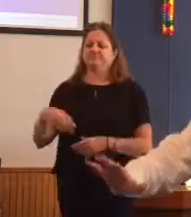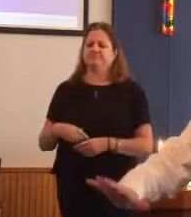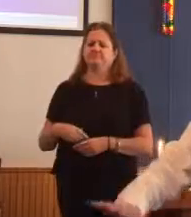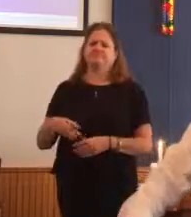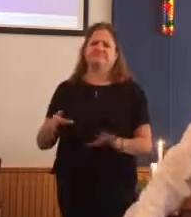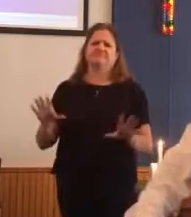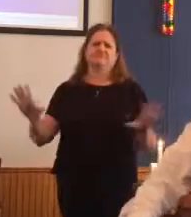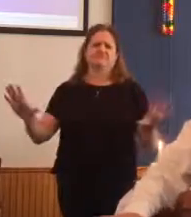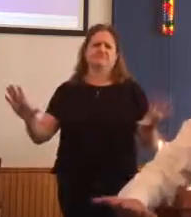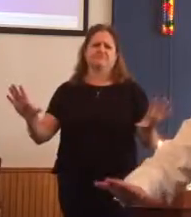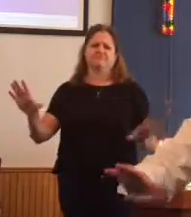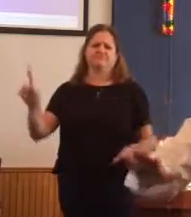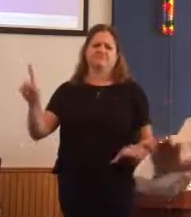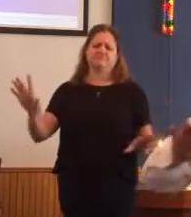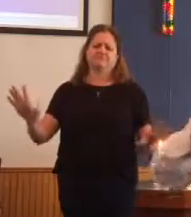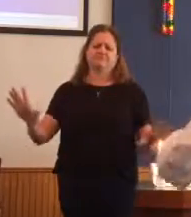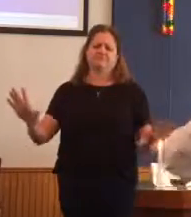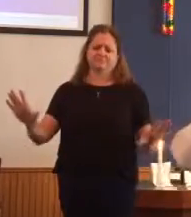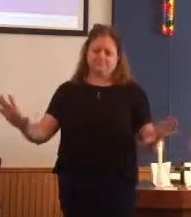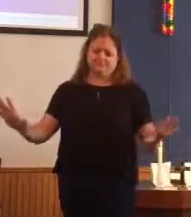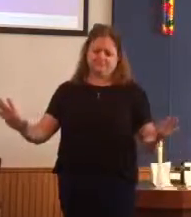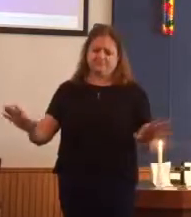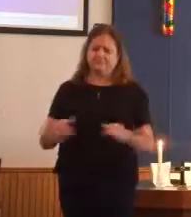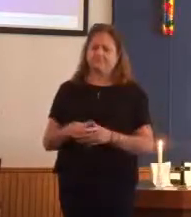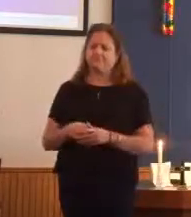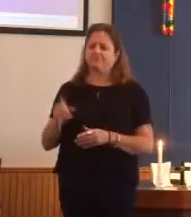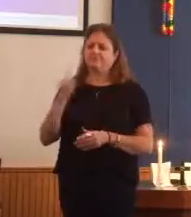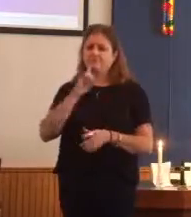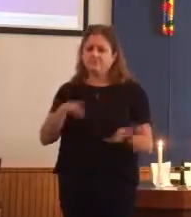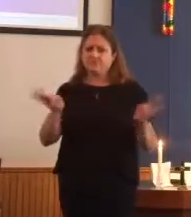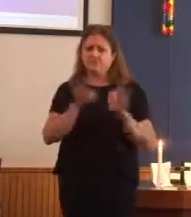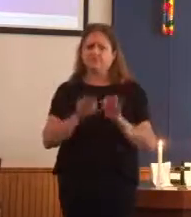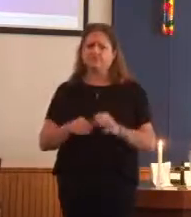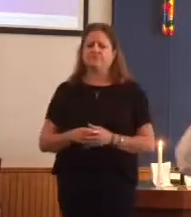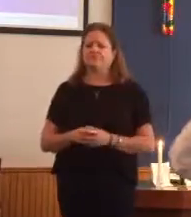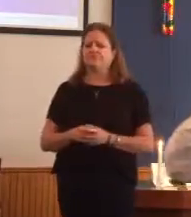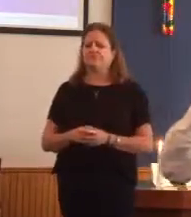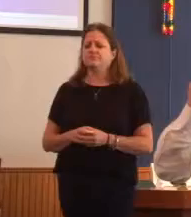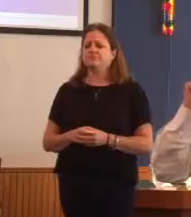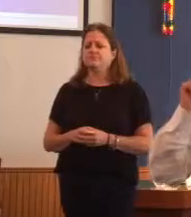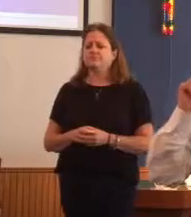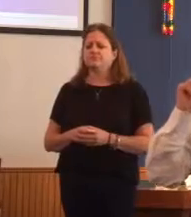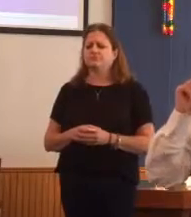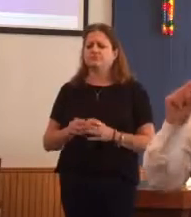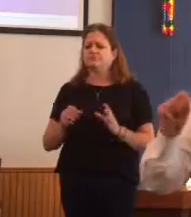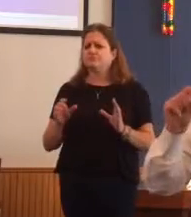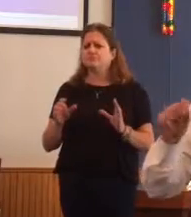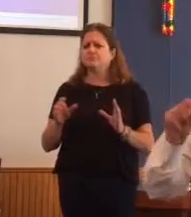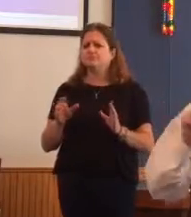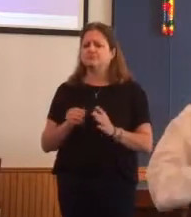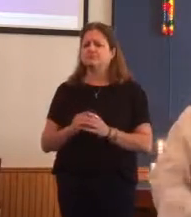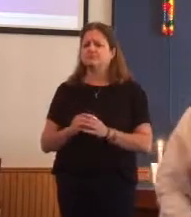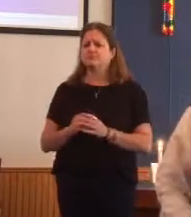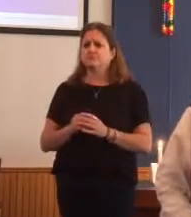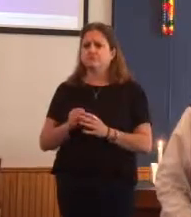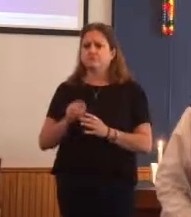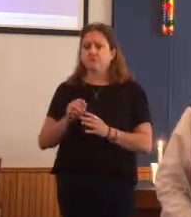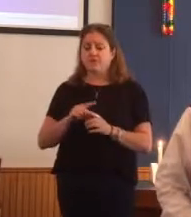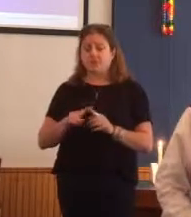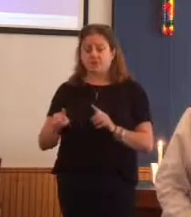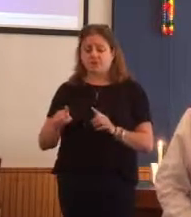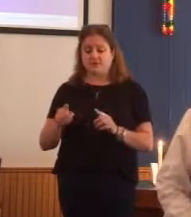a minute. This is important. But is it worth your life?